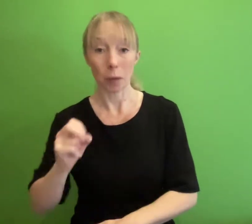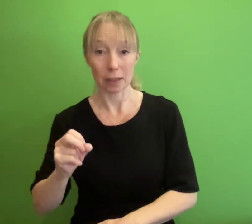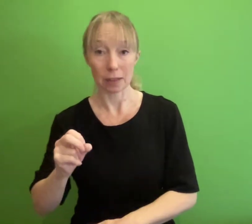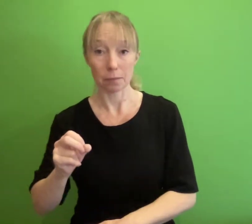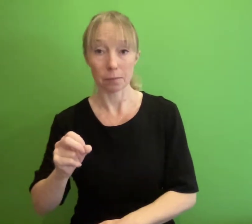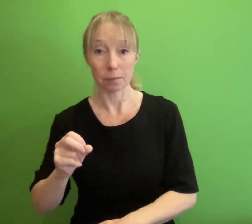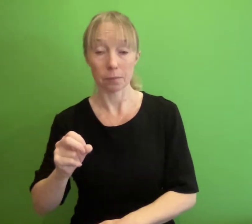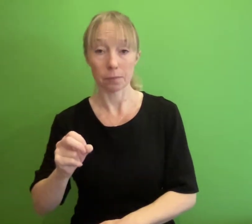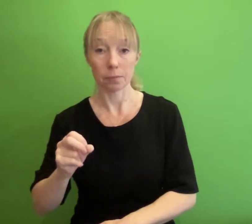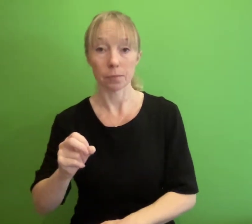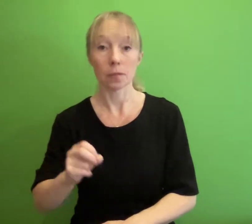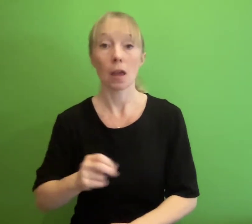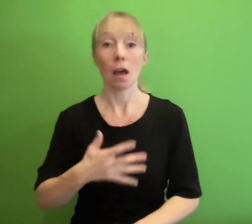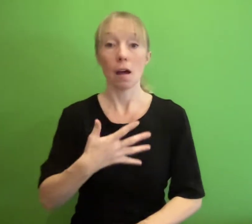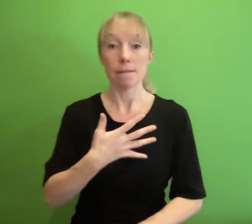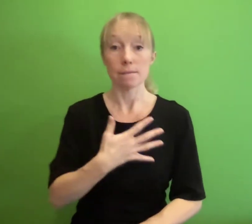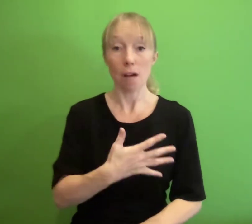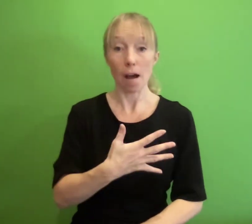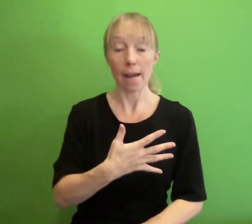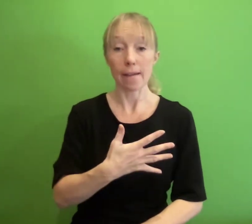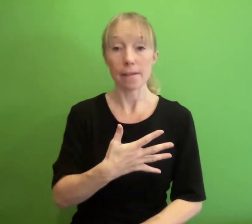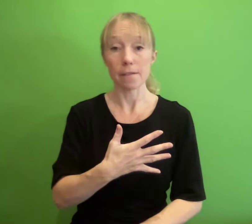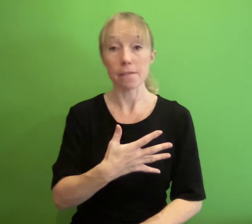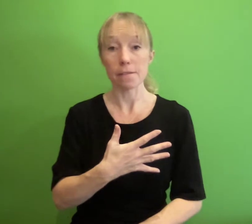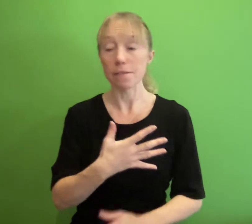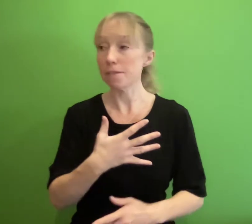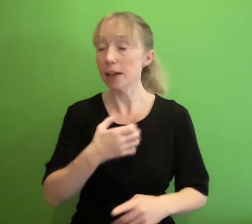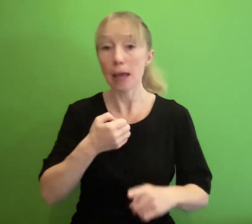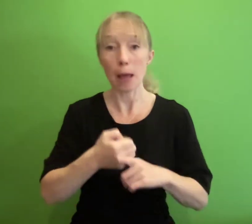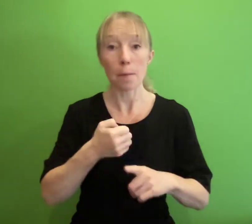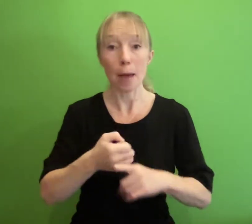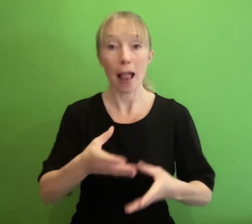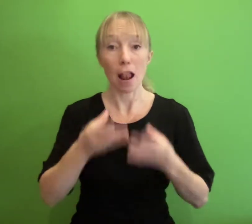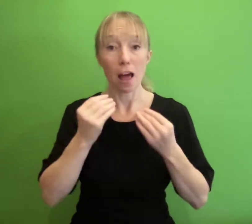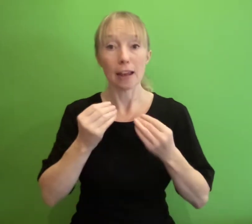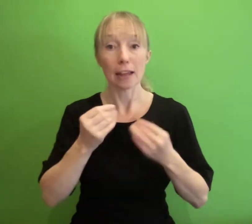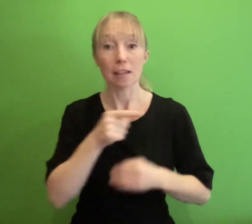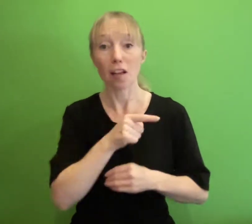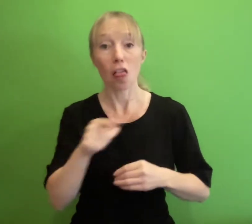5. Impact learnings, the retreat, page 21.